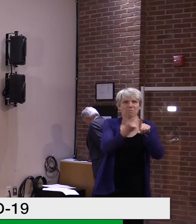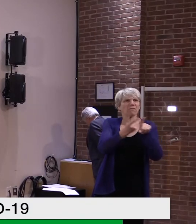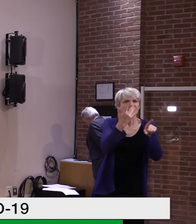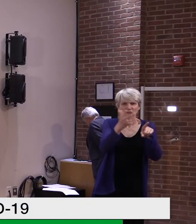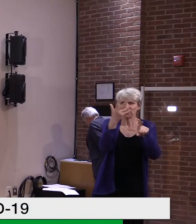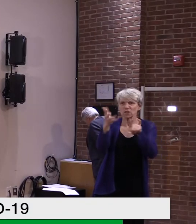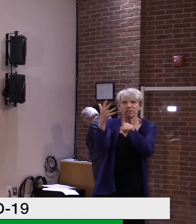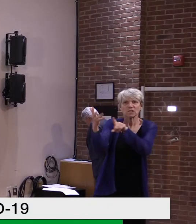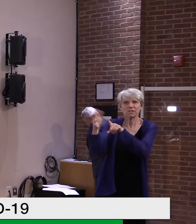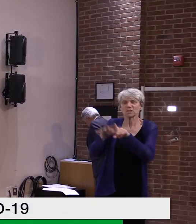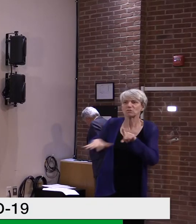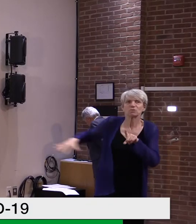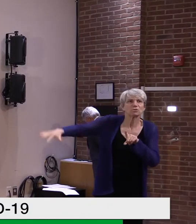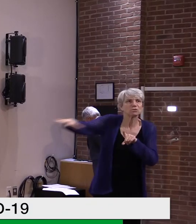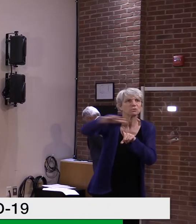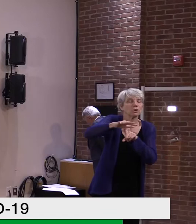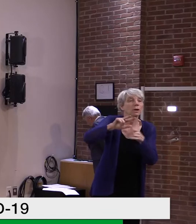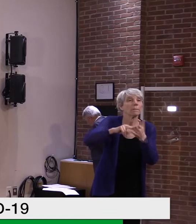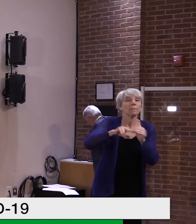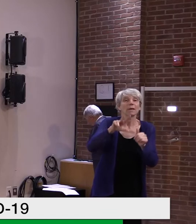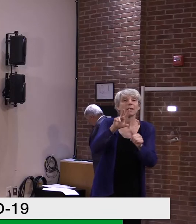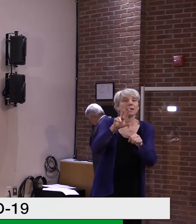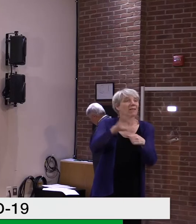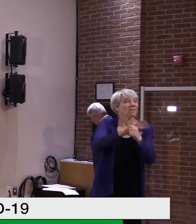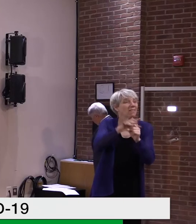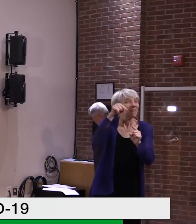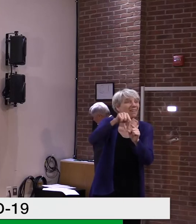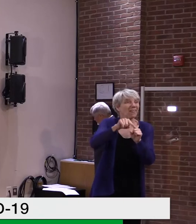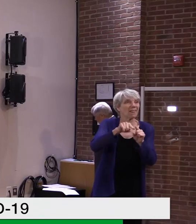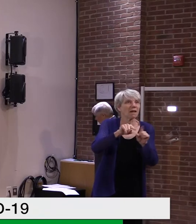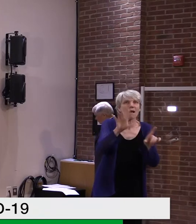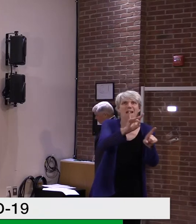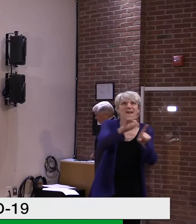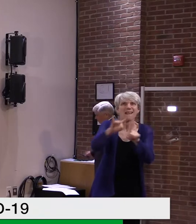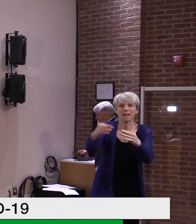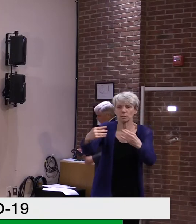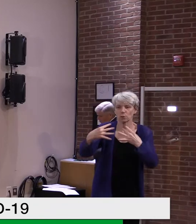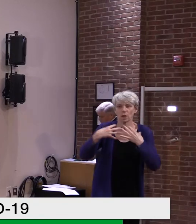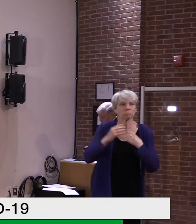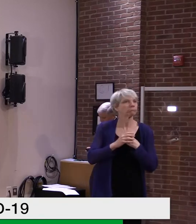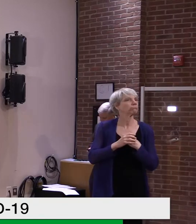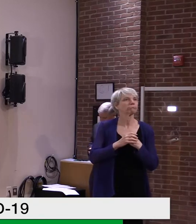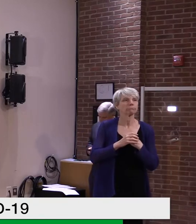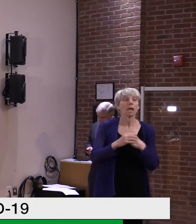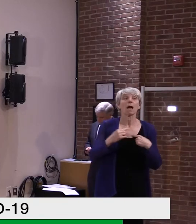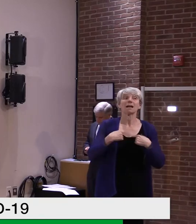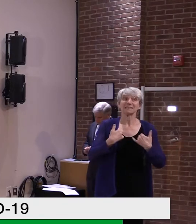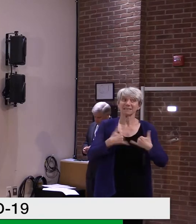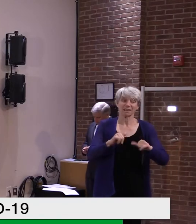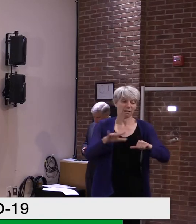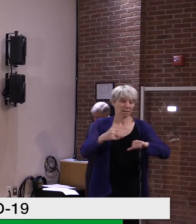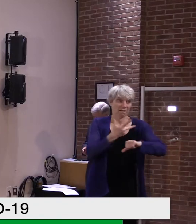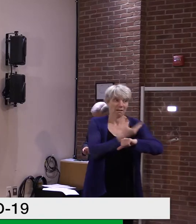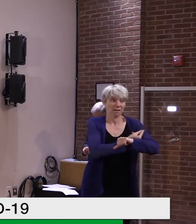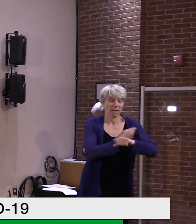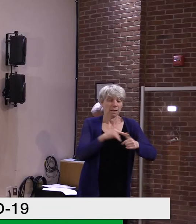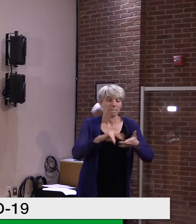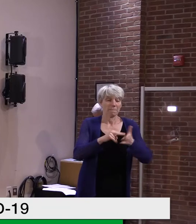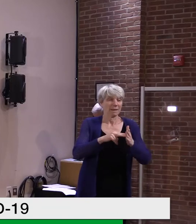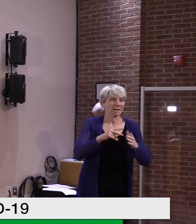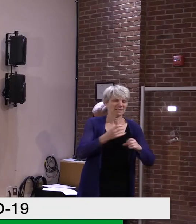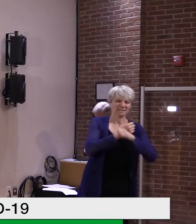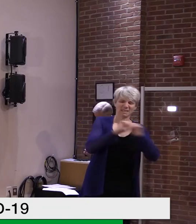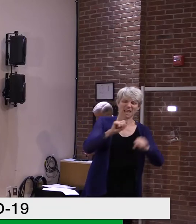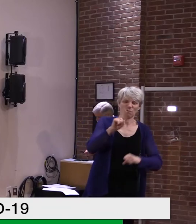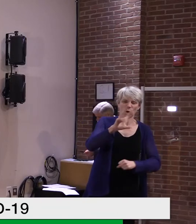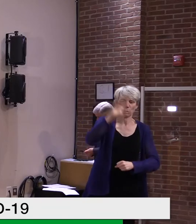that there's less virus circulating. But they're not totally protected, and that's why it's important for them that if they are eligible